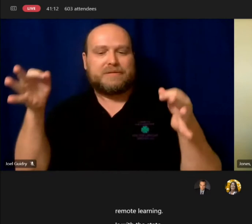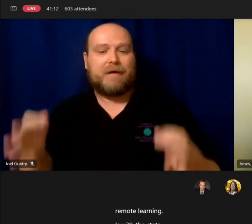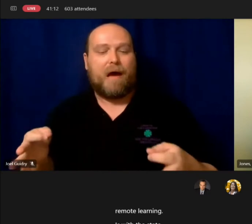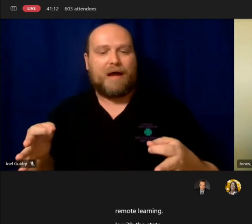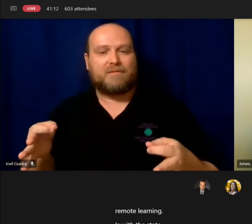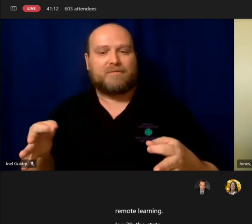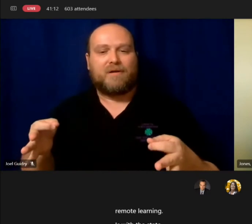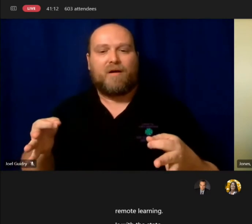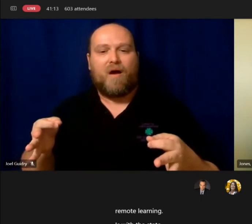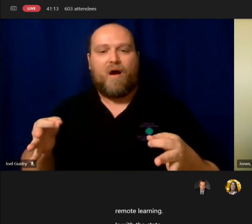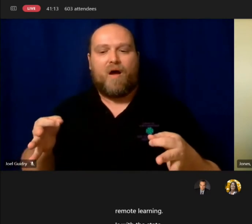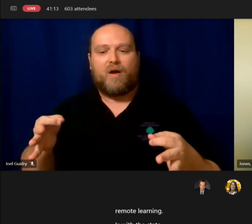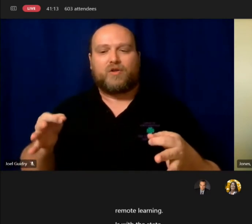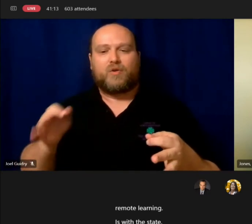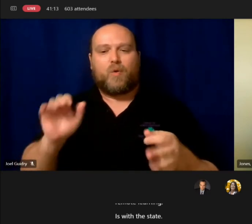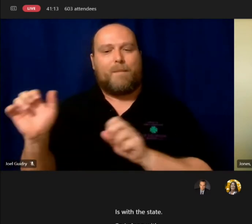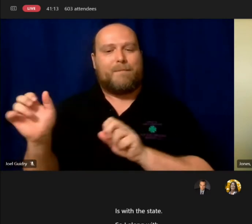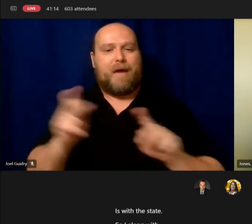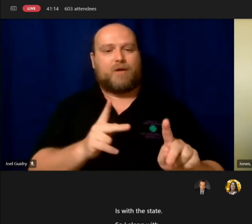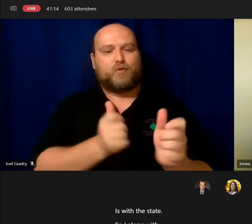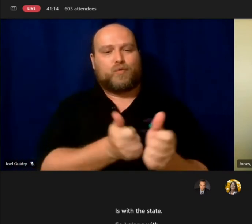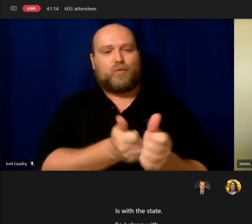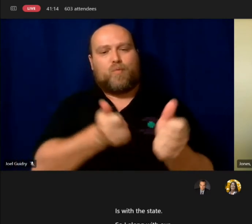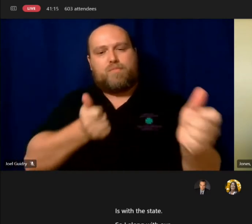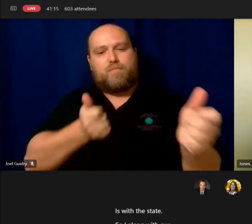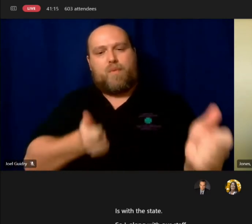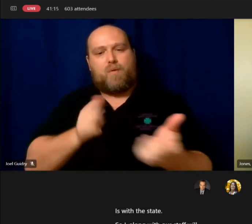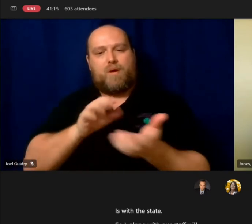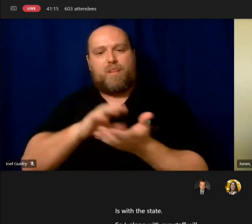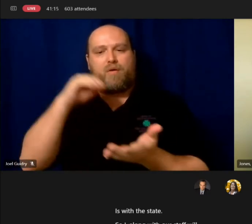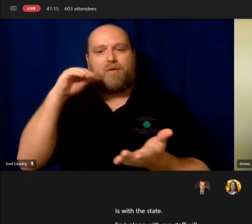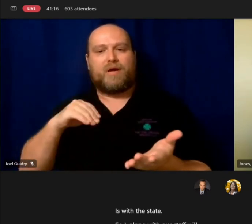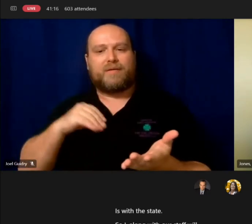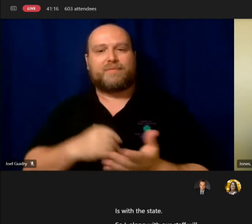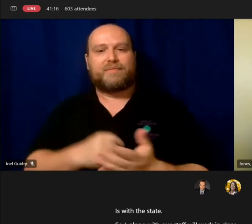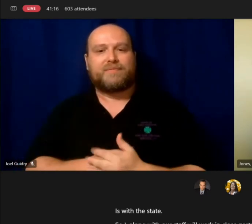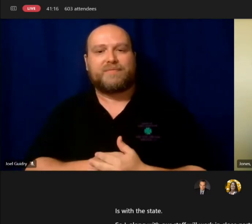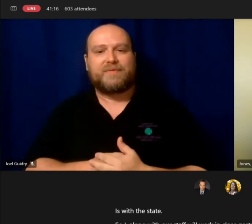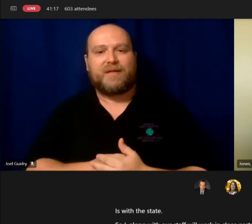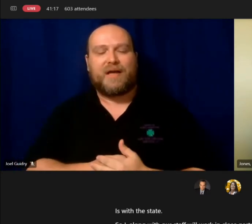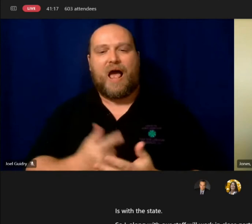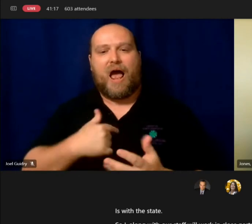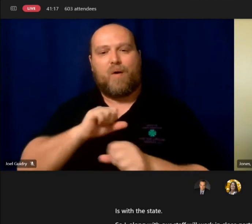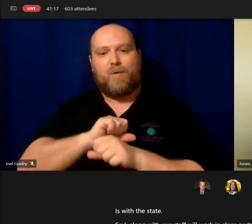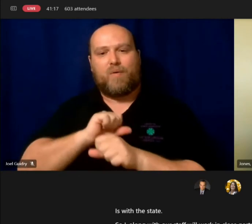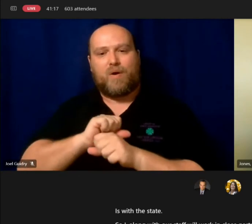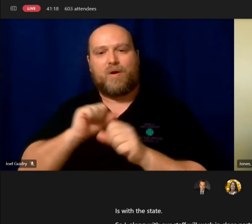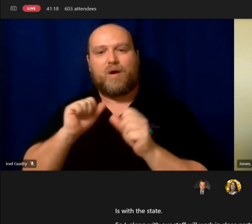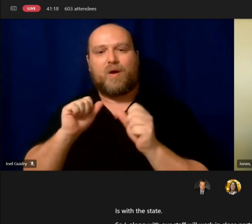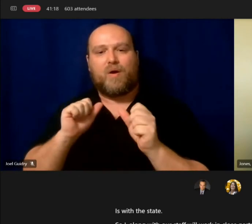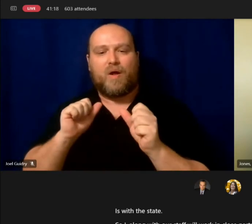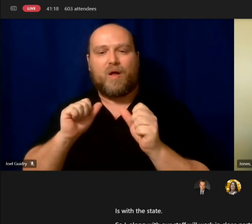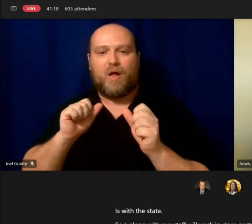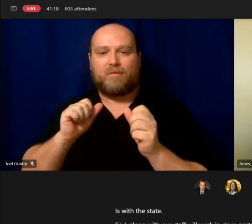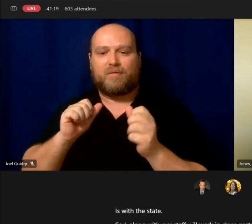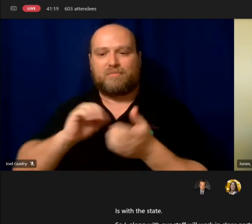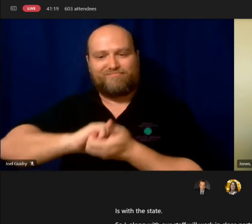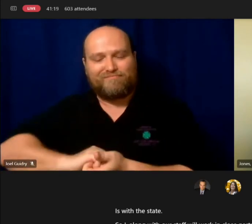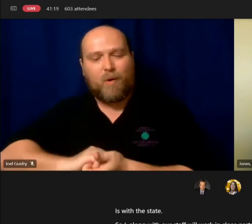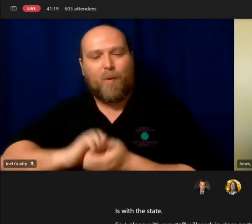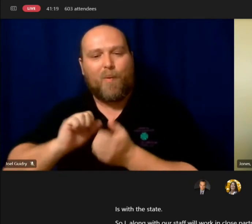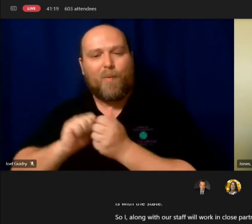along with our staff, will work in close partnership with the state and local policymakers as we monitor our transmission